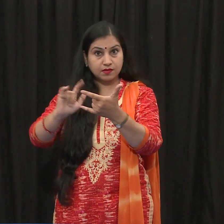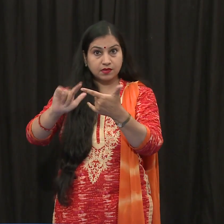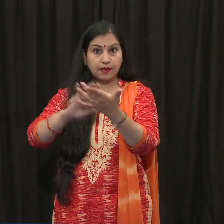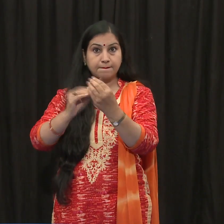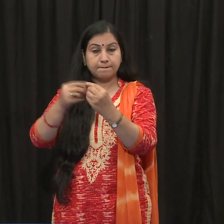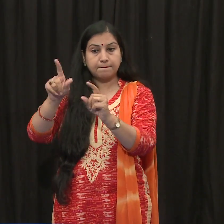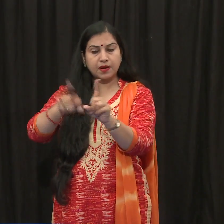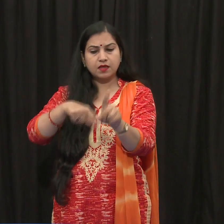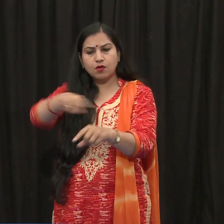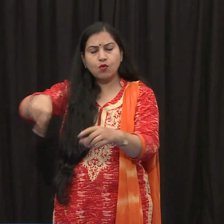met for